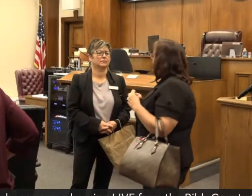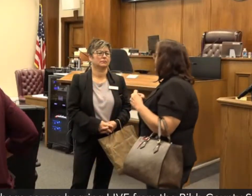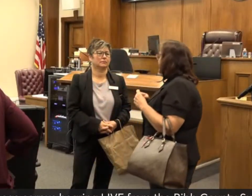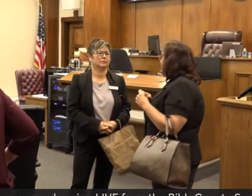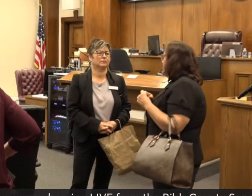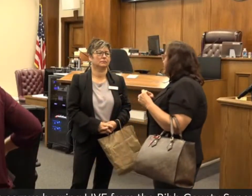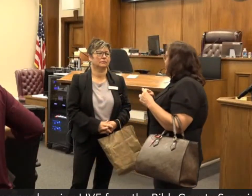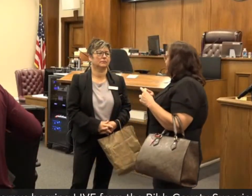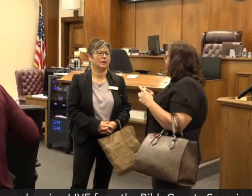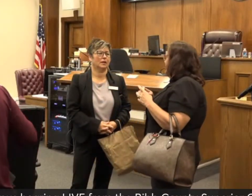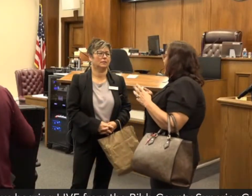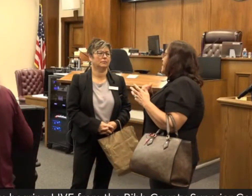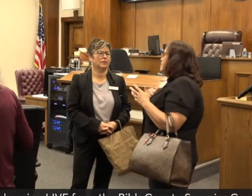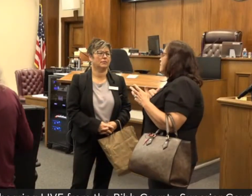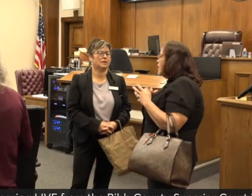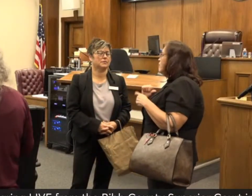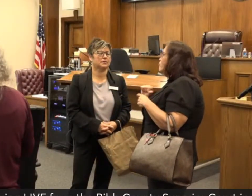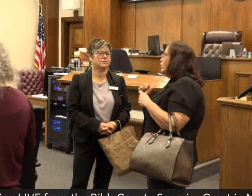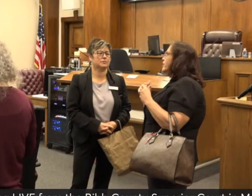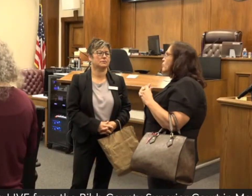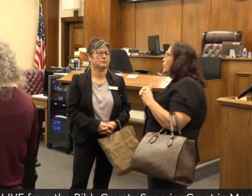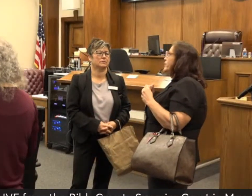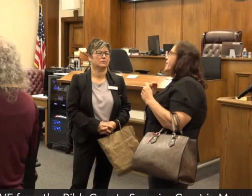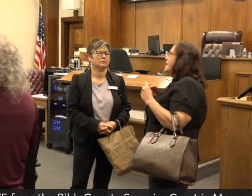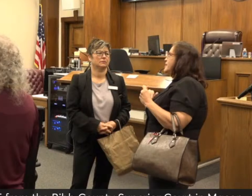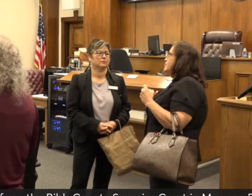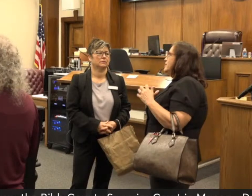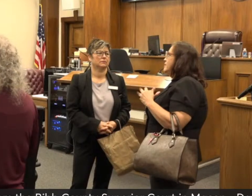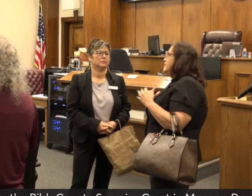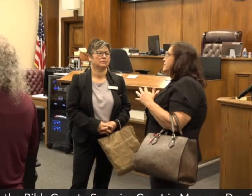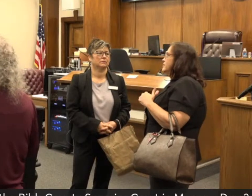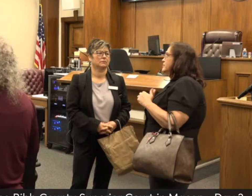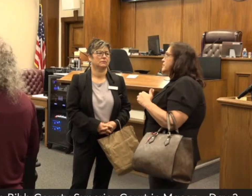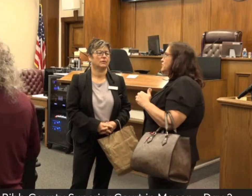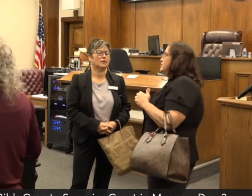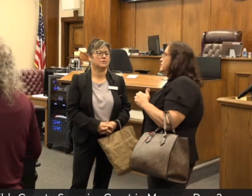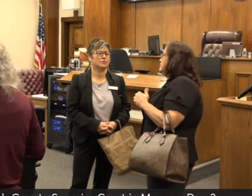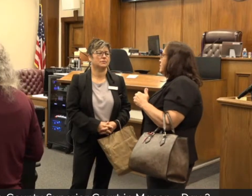You get to pick and choose which one fits, so, but it's a funny thing.